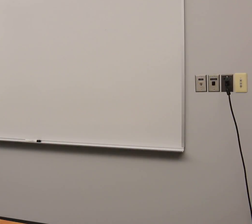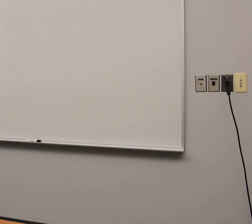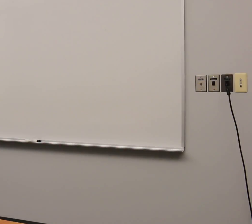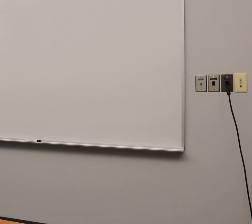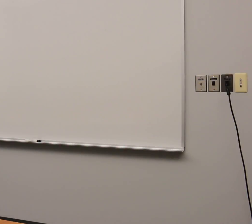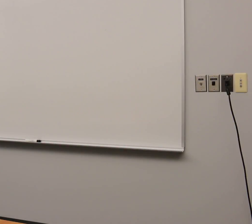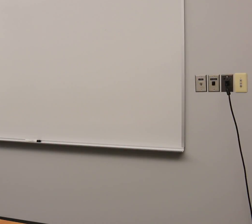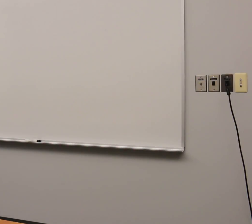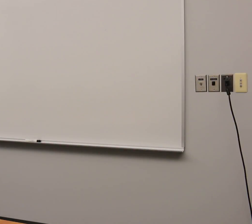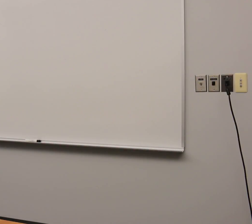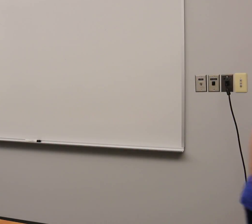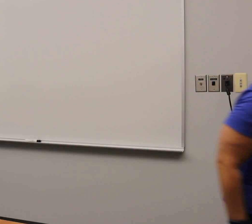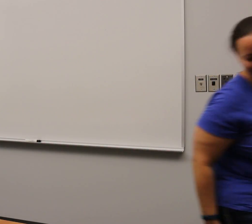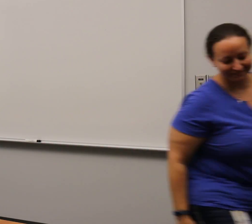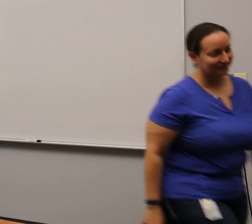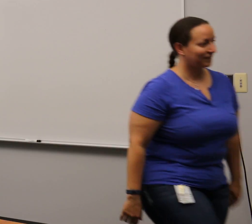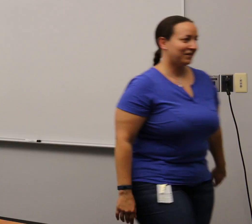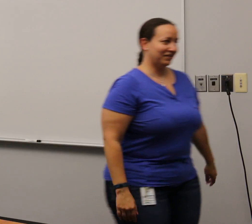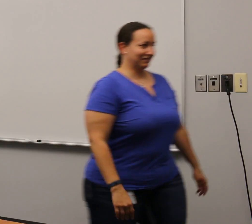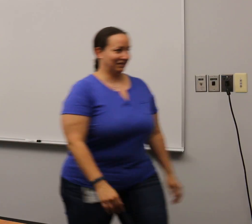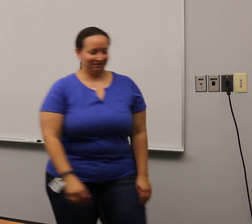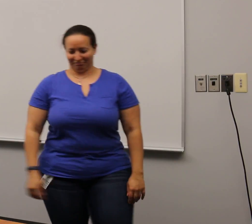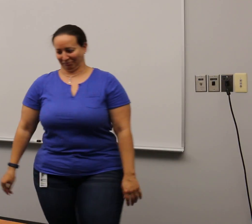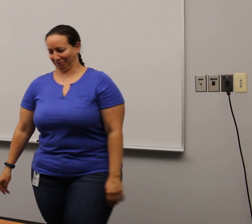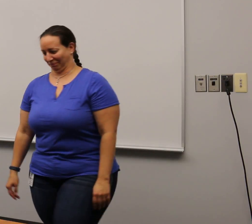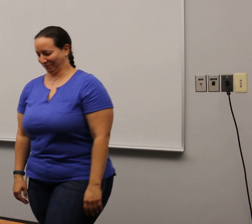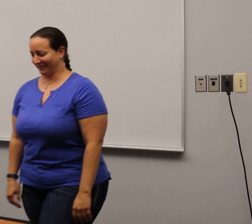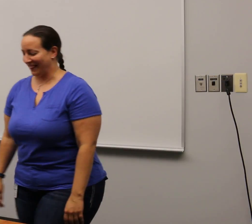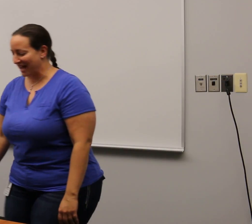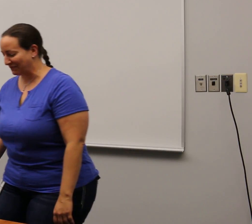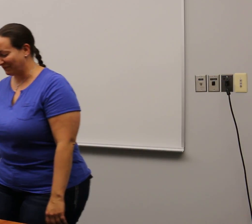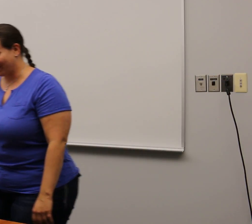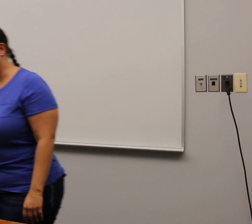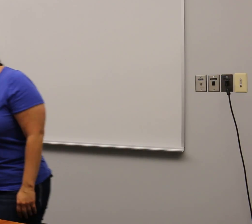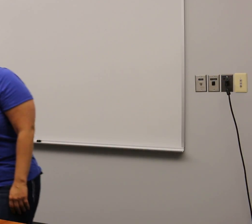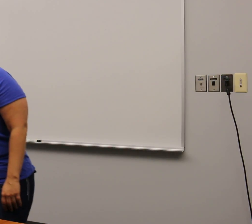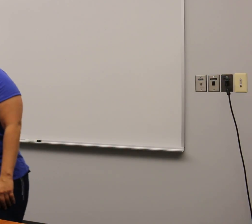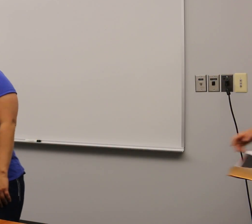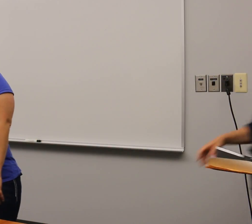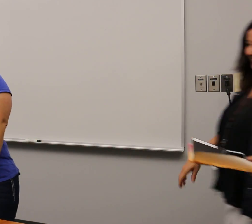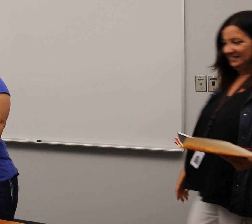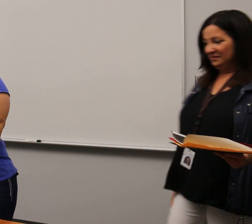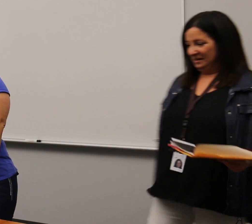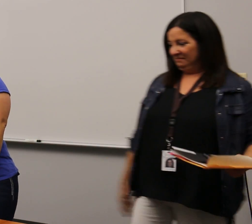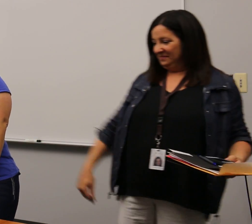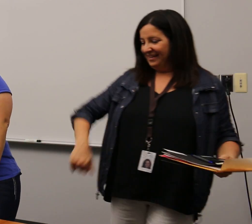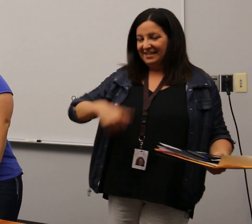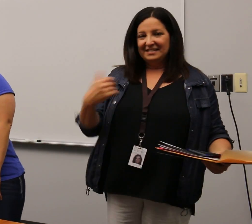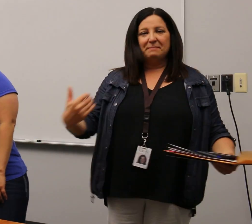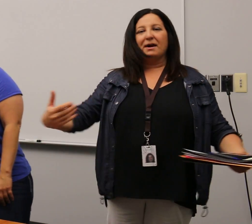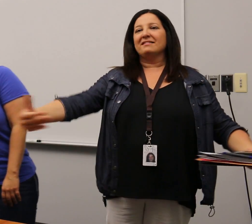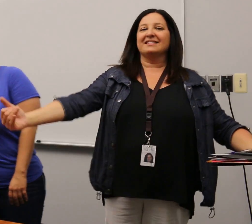Yep. How's that? The last one was a joke. Okay, all right. Deep breath.